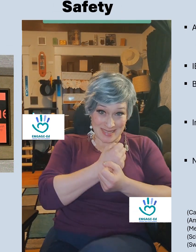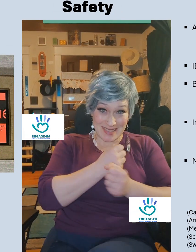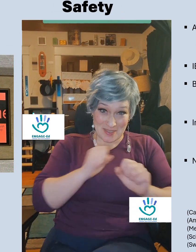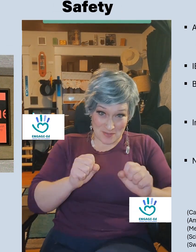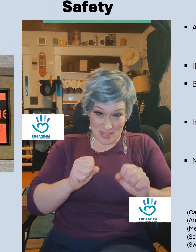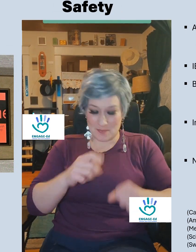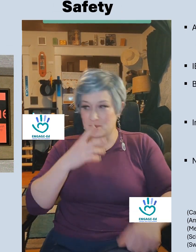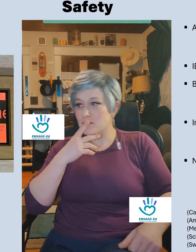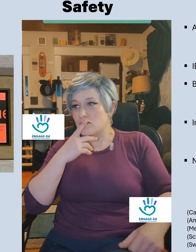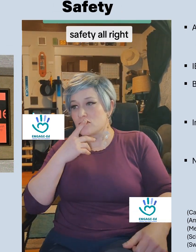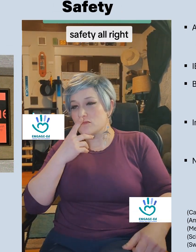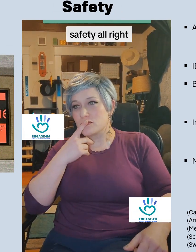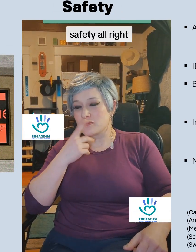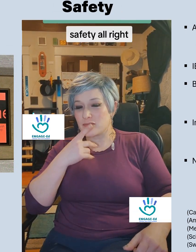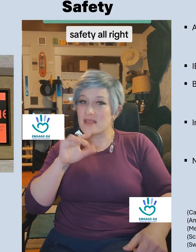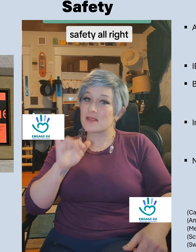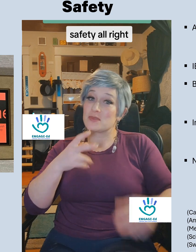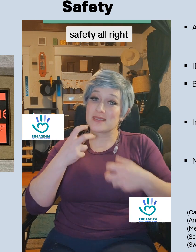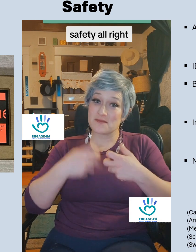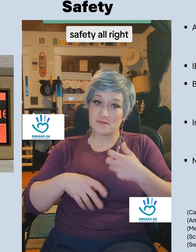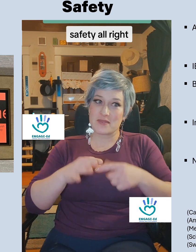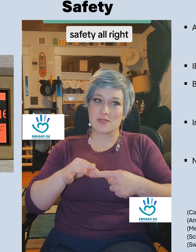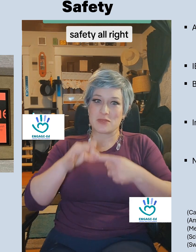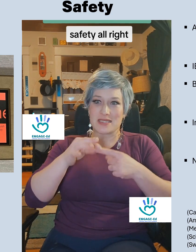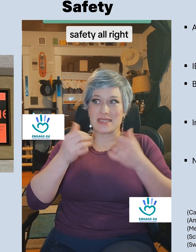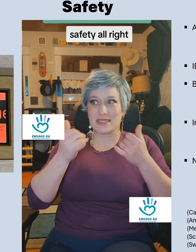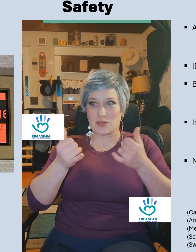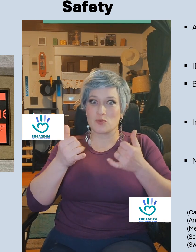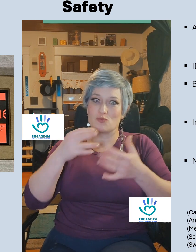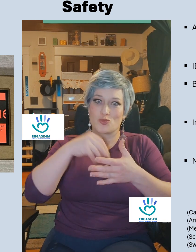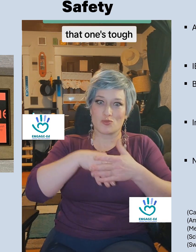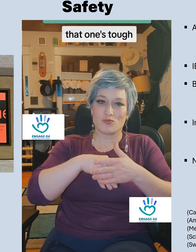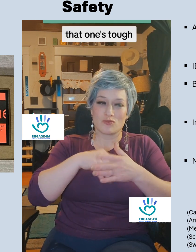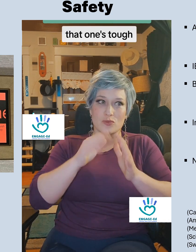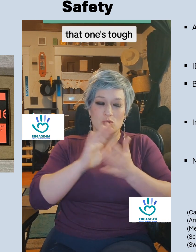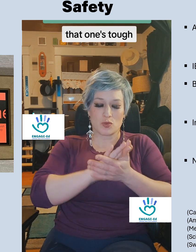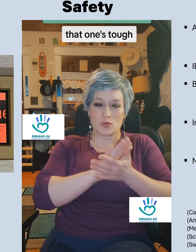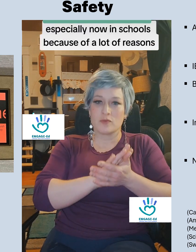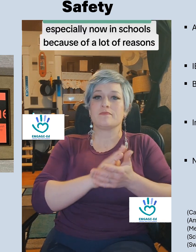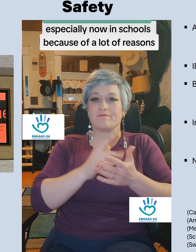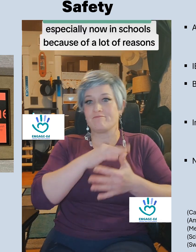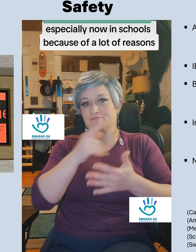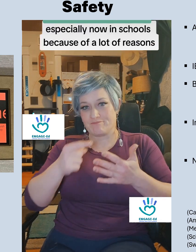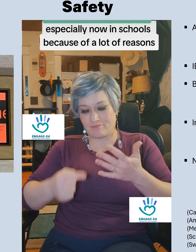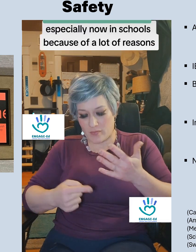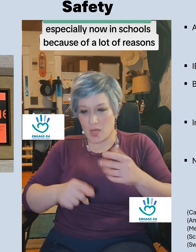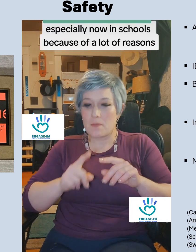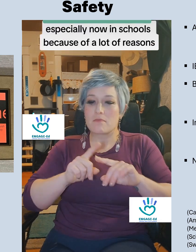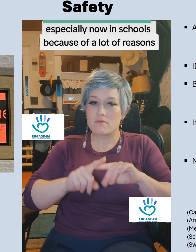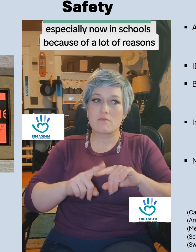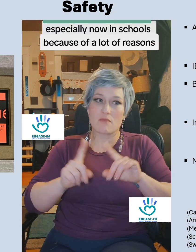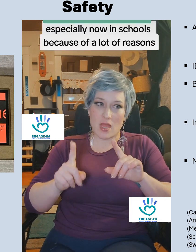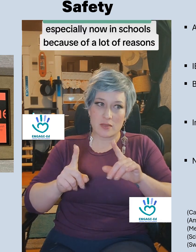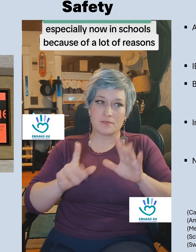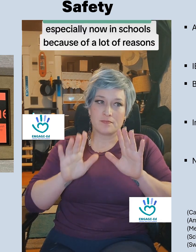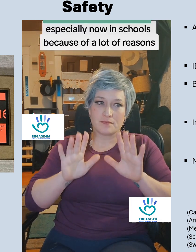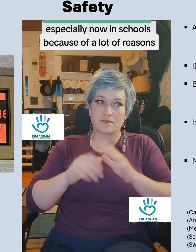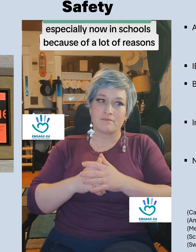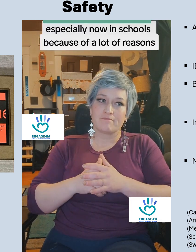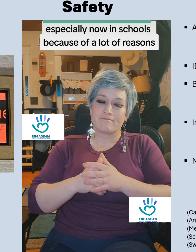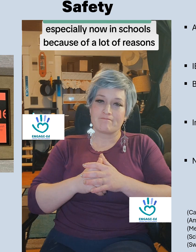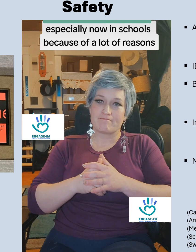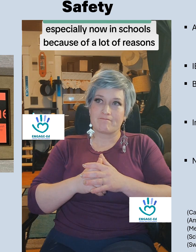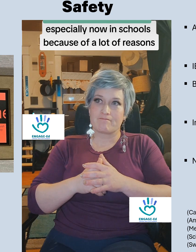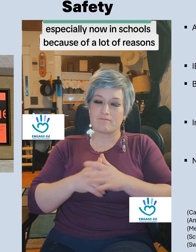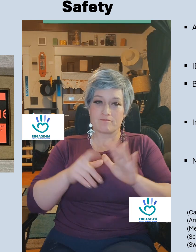Whew. Safety. All right. That one's tough, especially now in schools because of a